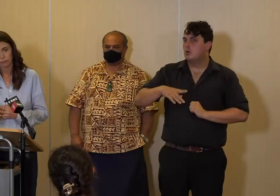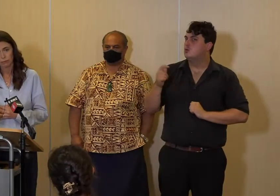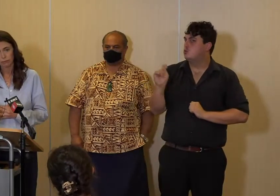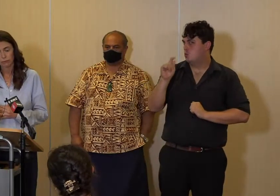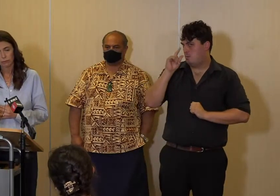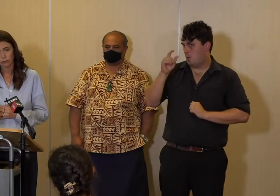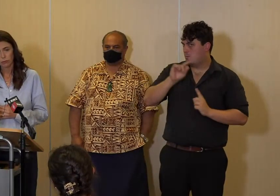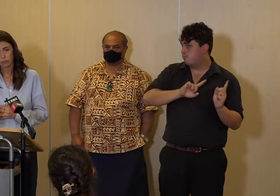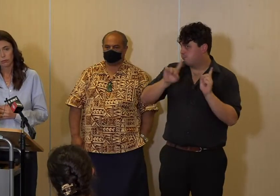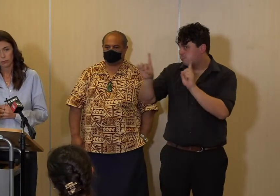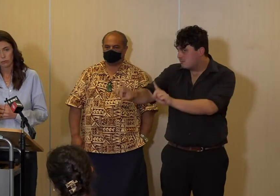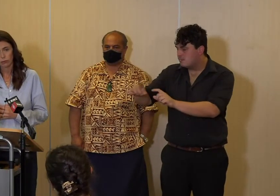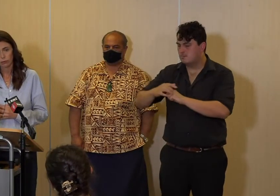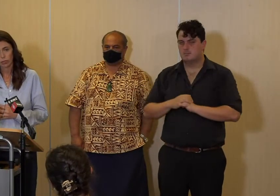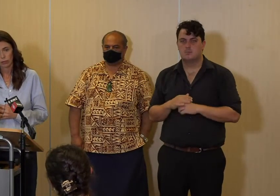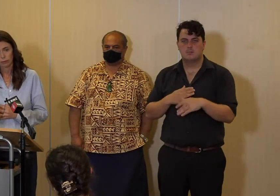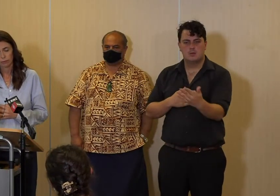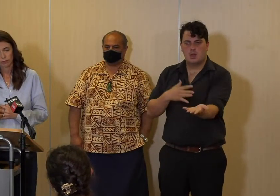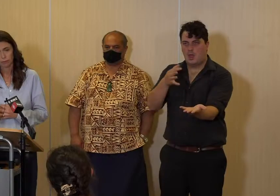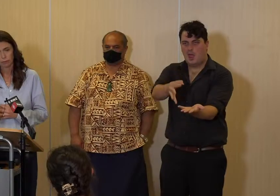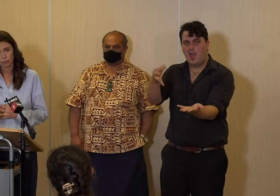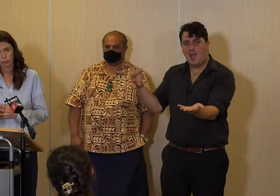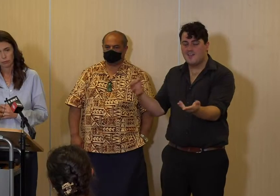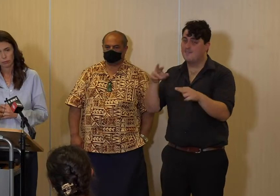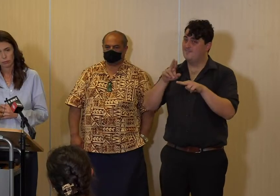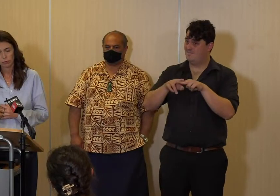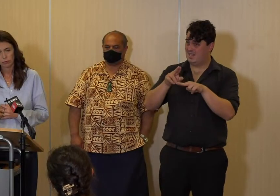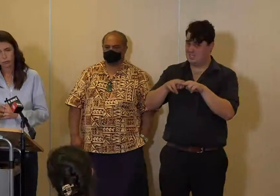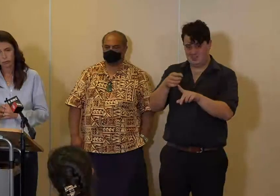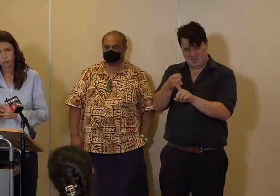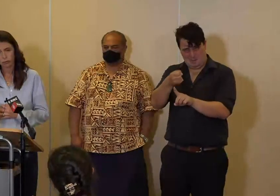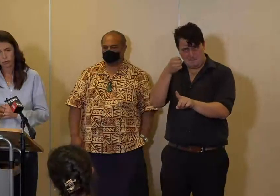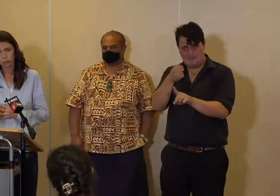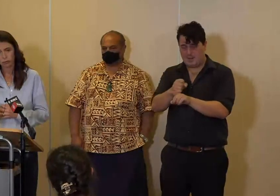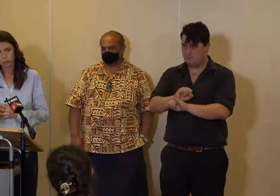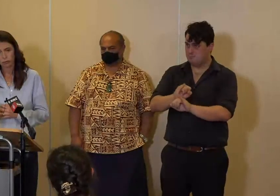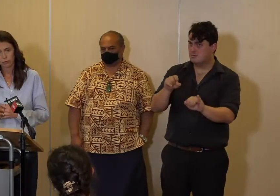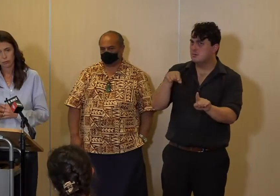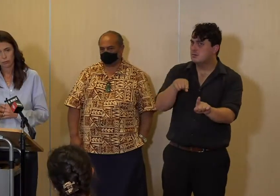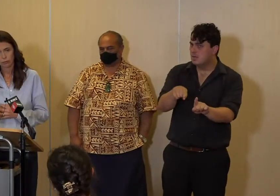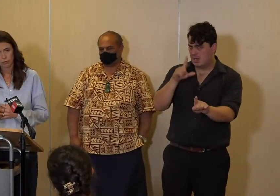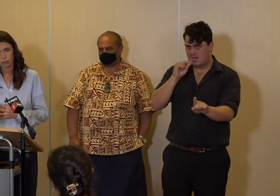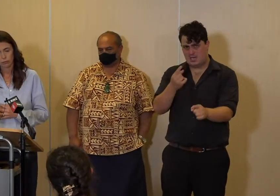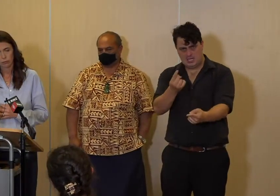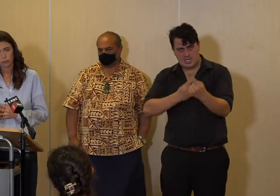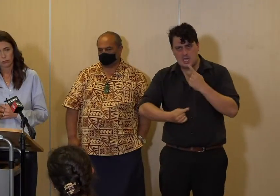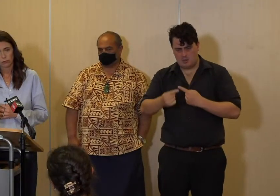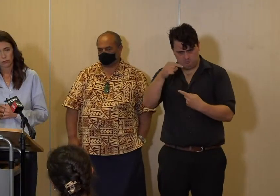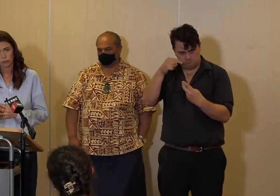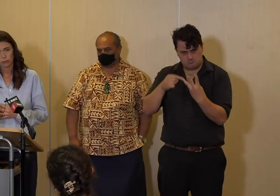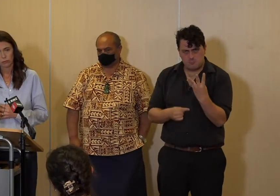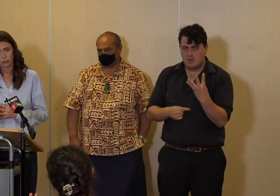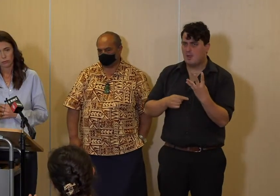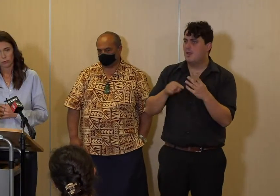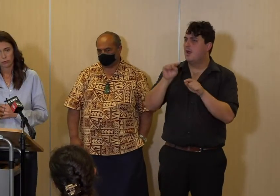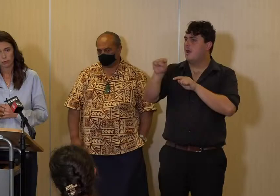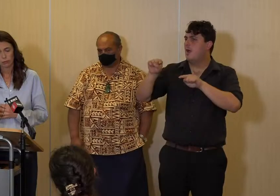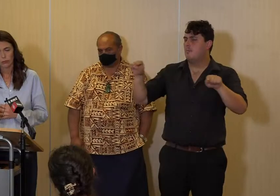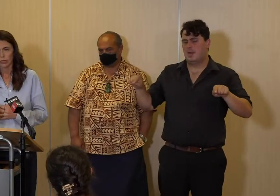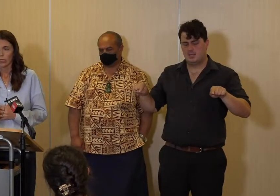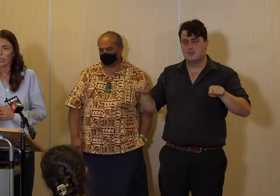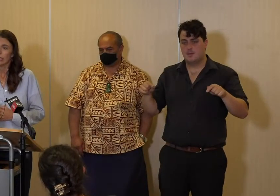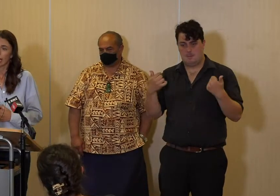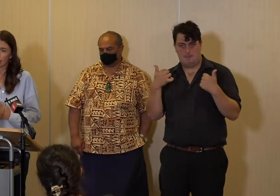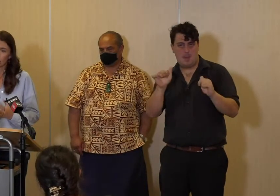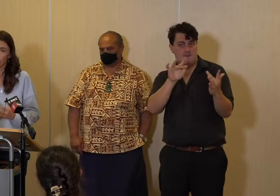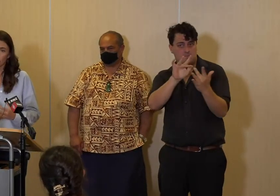other places in the Pacific as well, obviously Fiji impacted. Can you please list the other places that you have been in contact